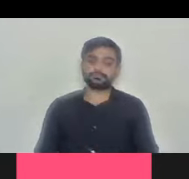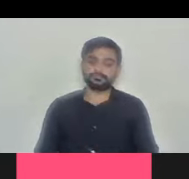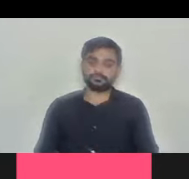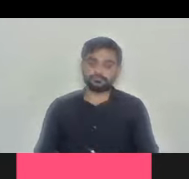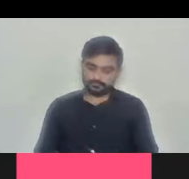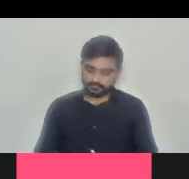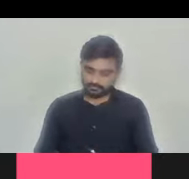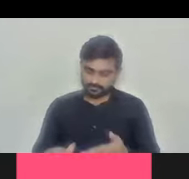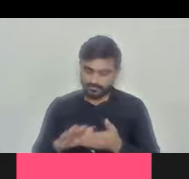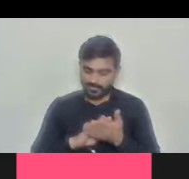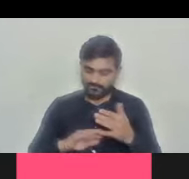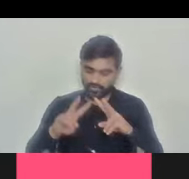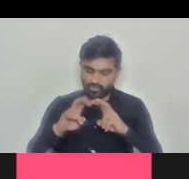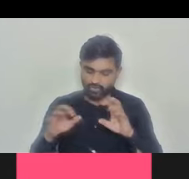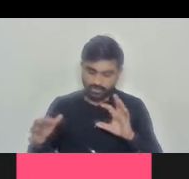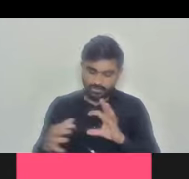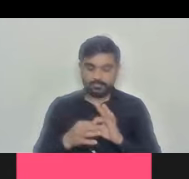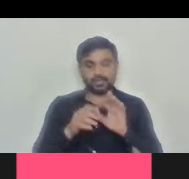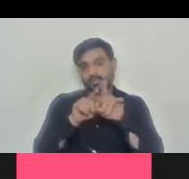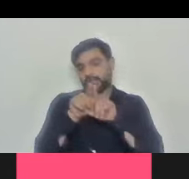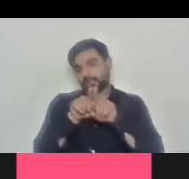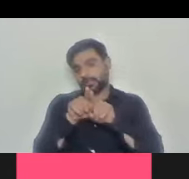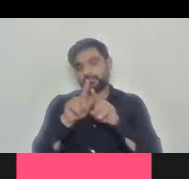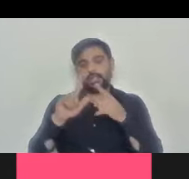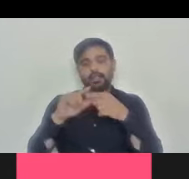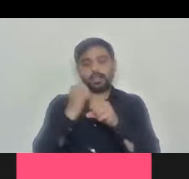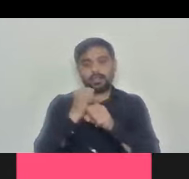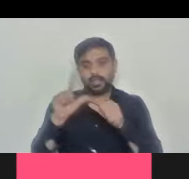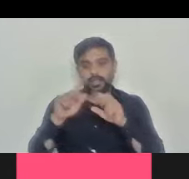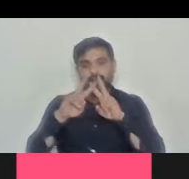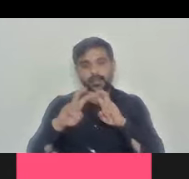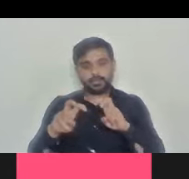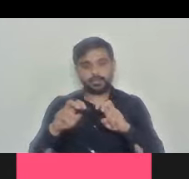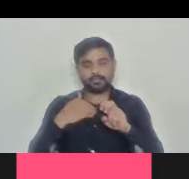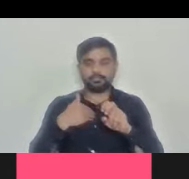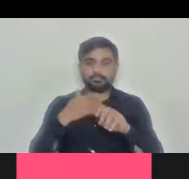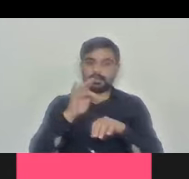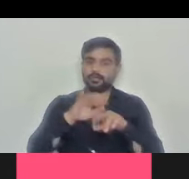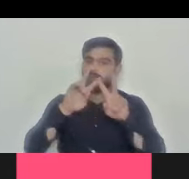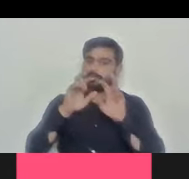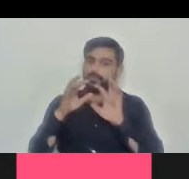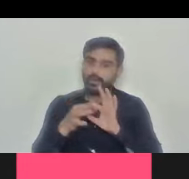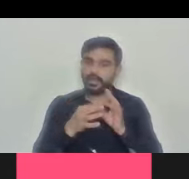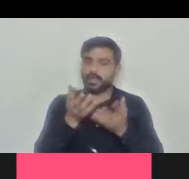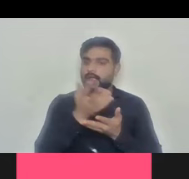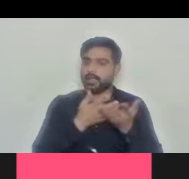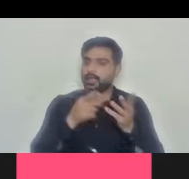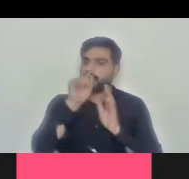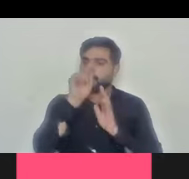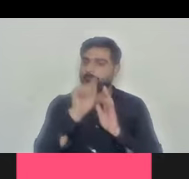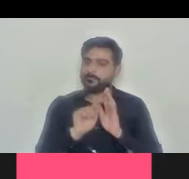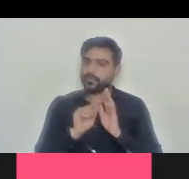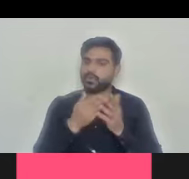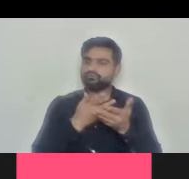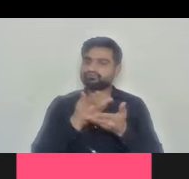differ with disciplines. For example, legal research, I think I'm not even touched upon the major forms that are